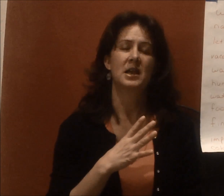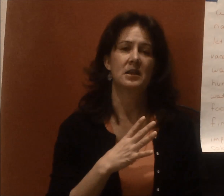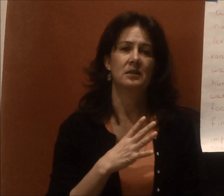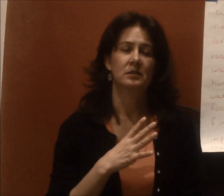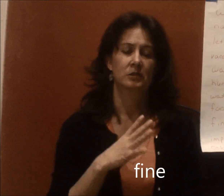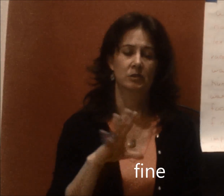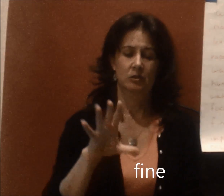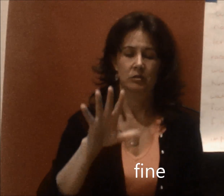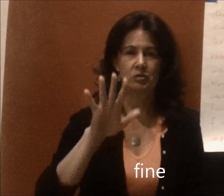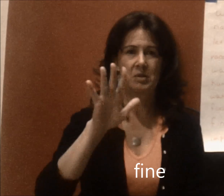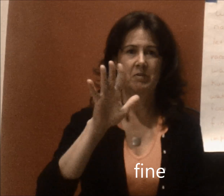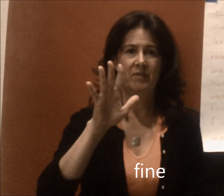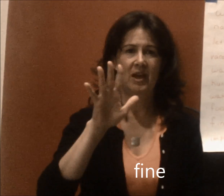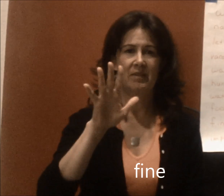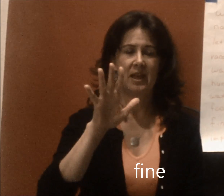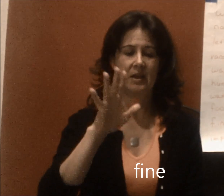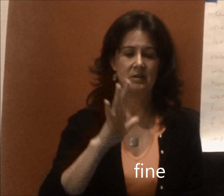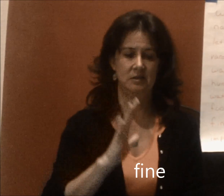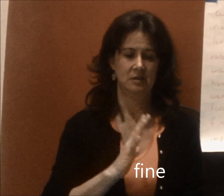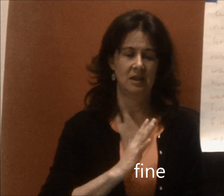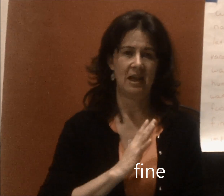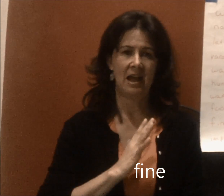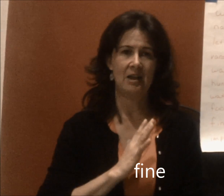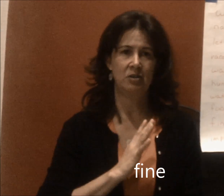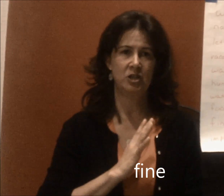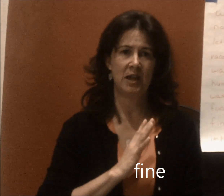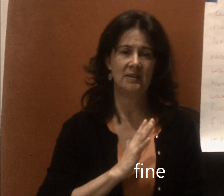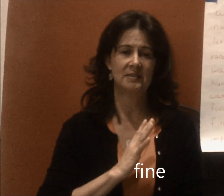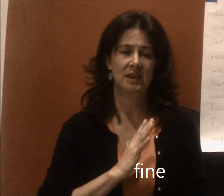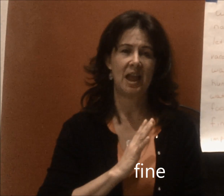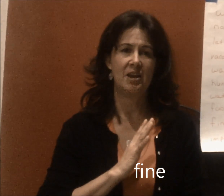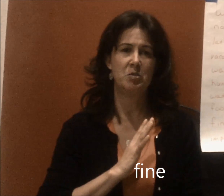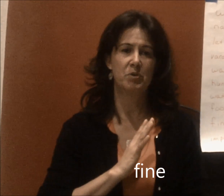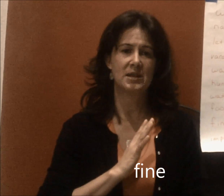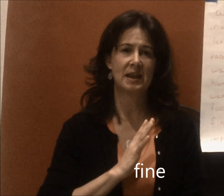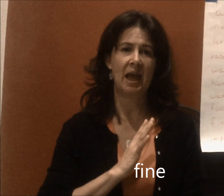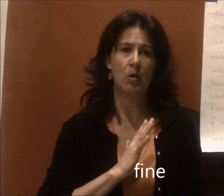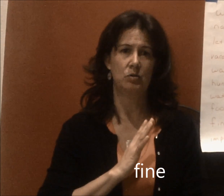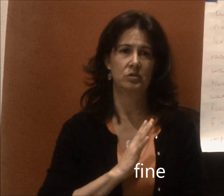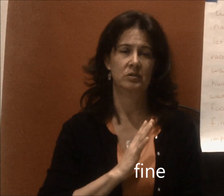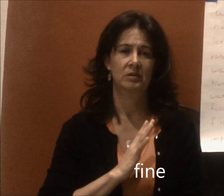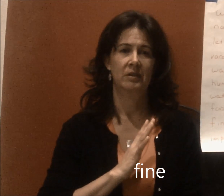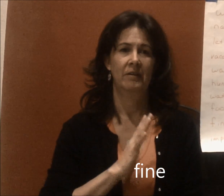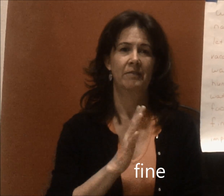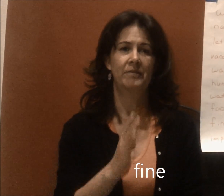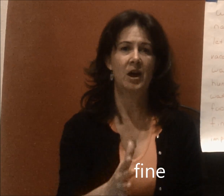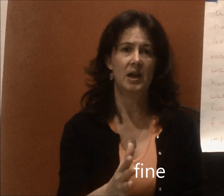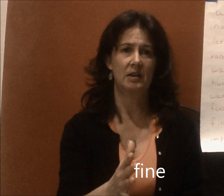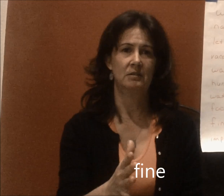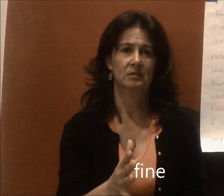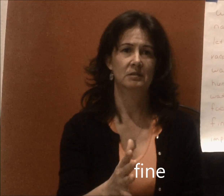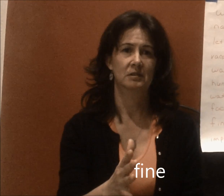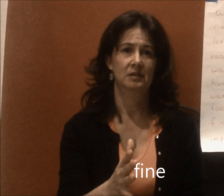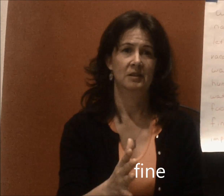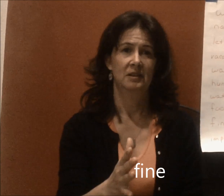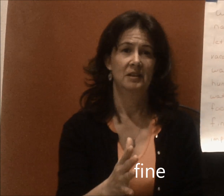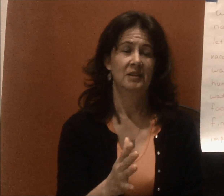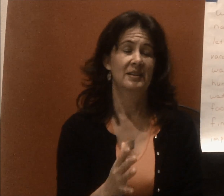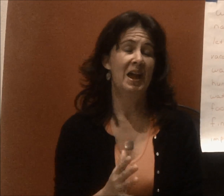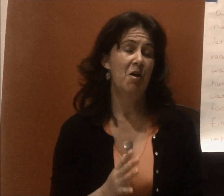Fine. So number 5 hand at your chest and you bring it out. Fine. Now if